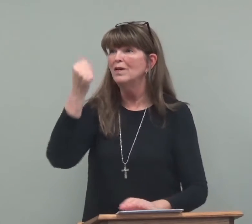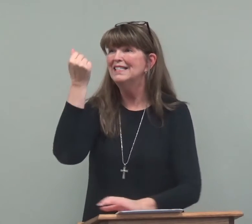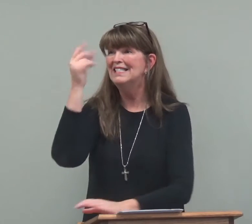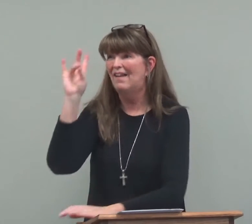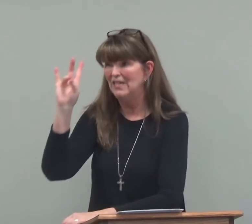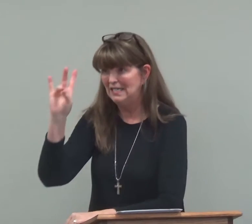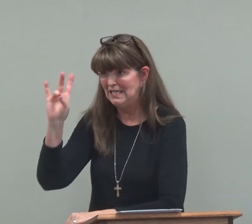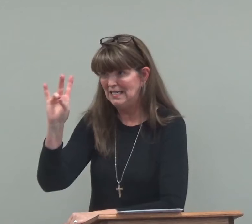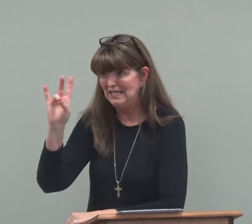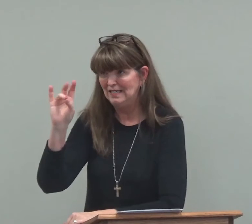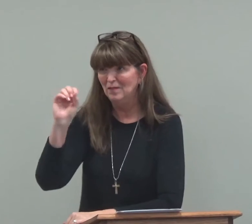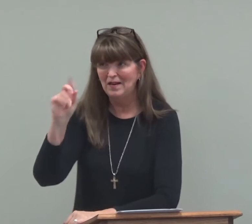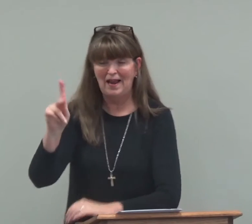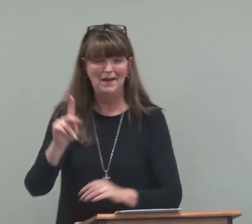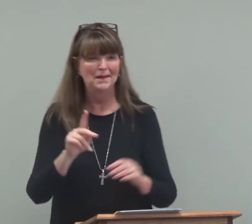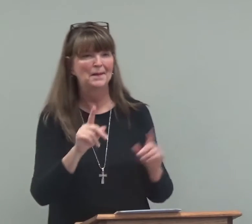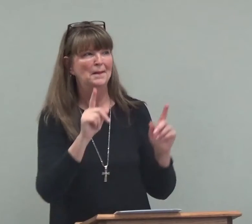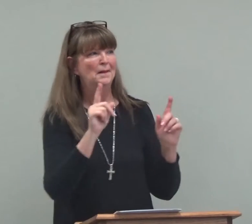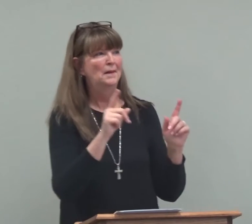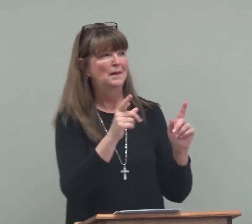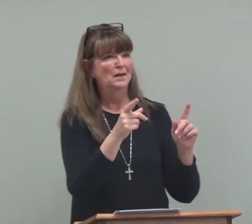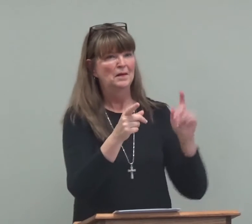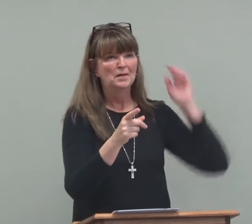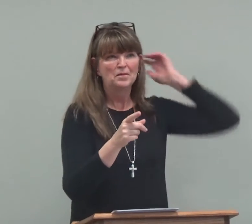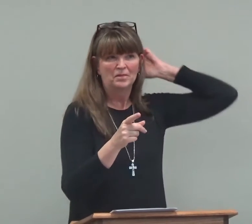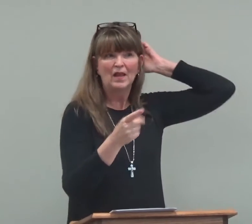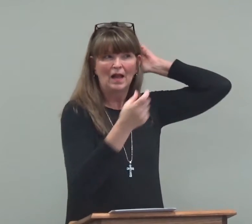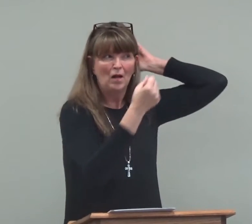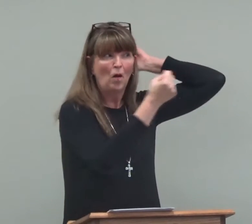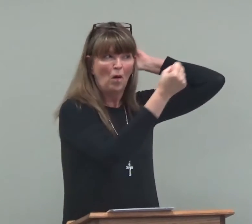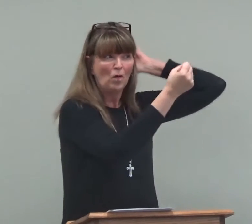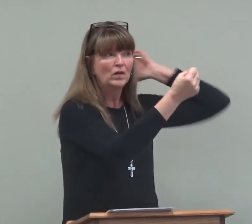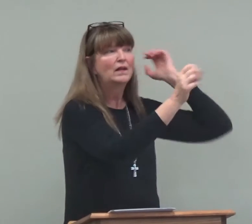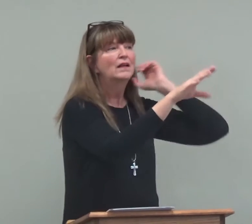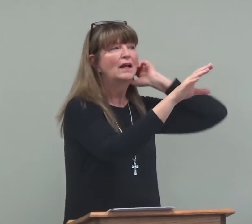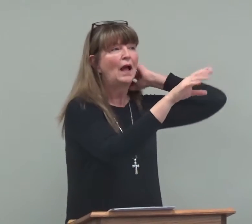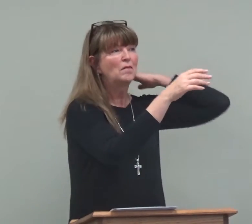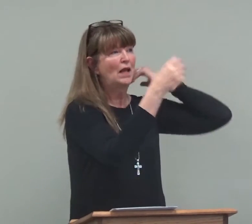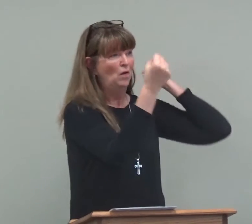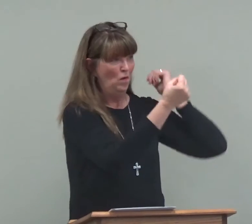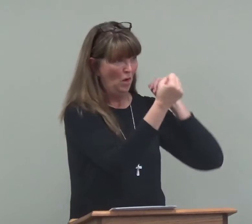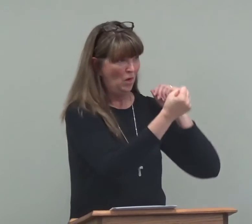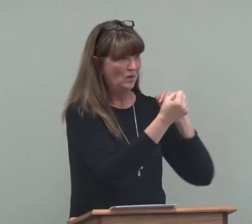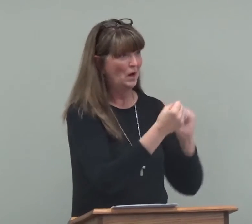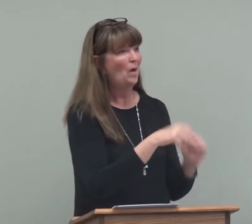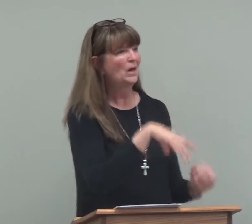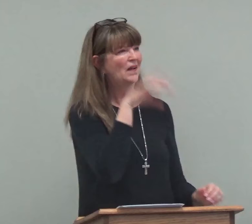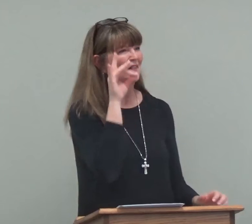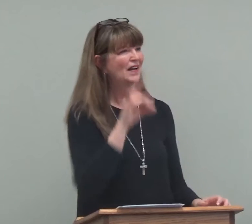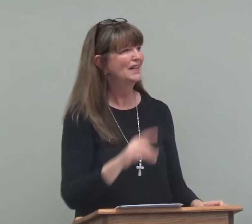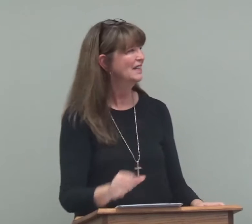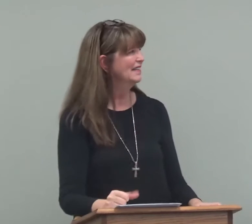Bible that's Matthew chapter 1, verses 1 through 17. Okay,